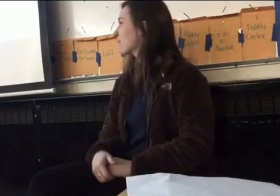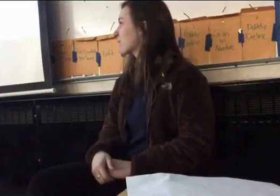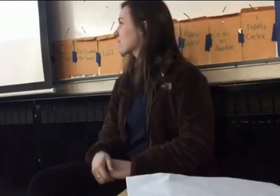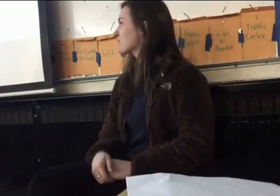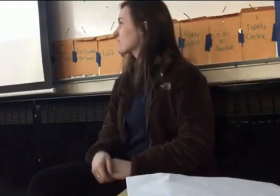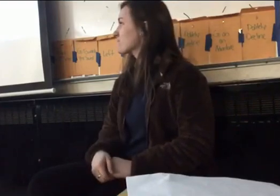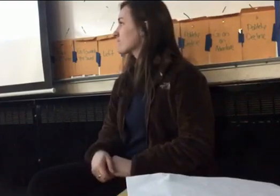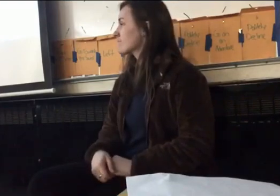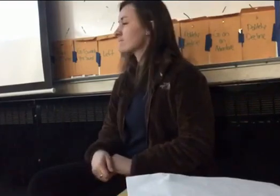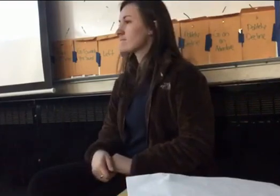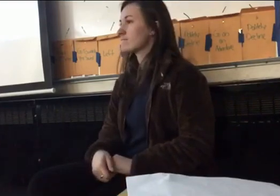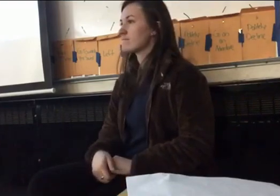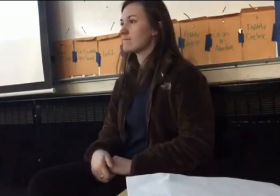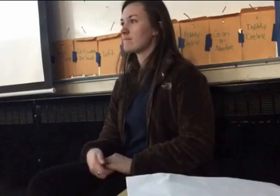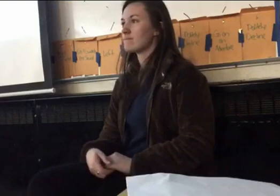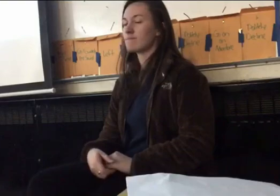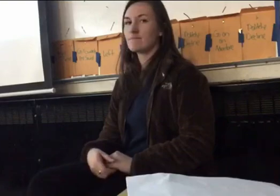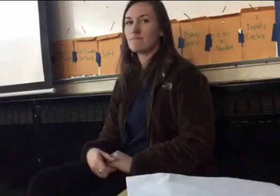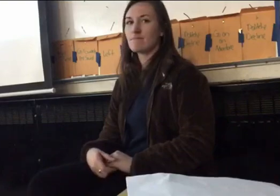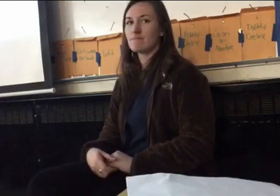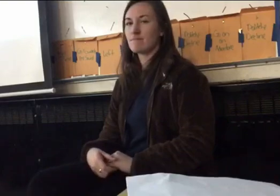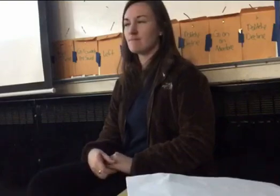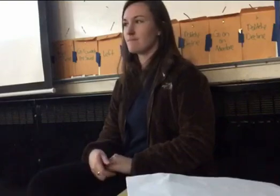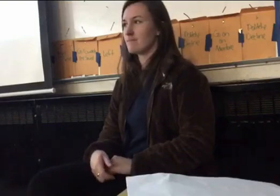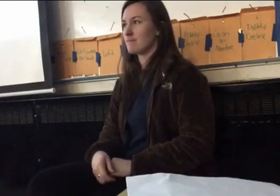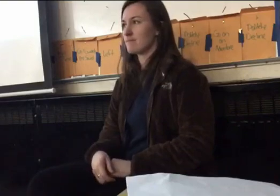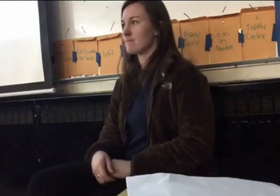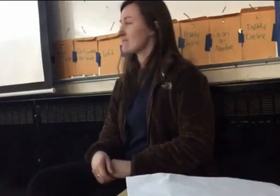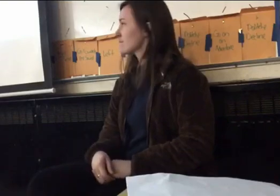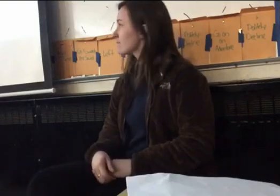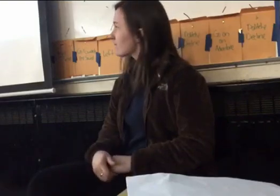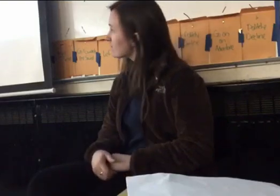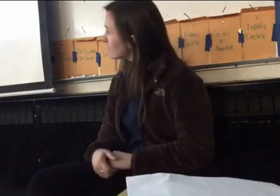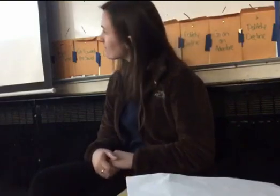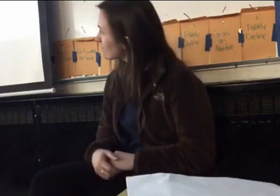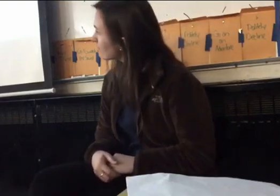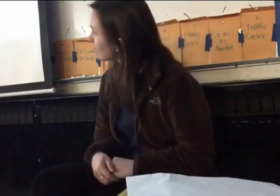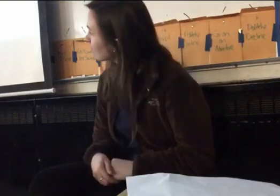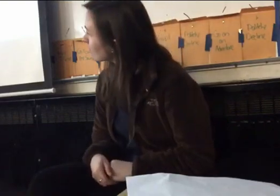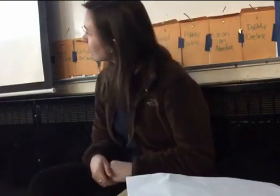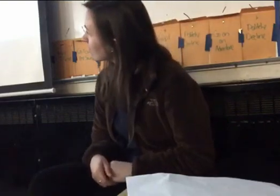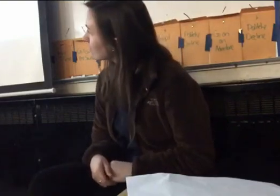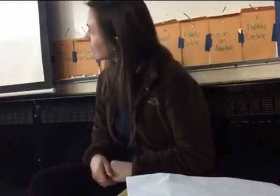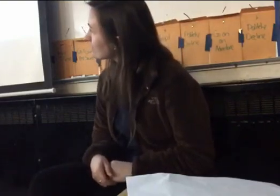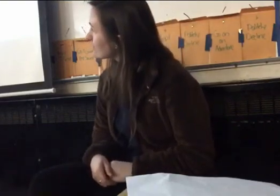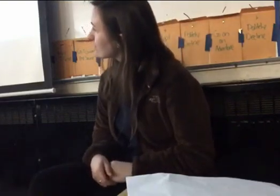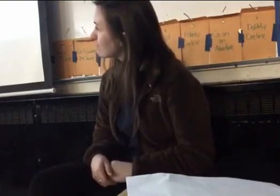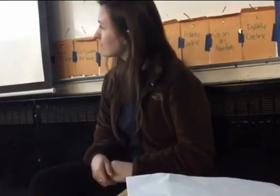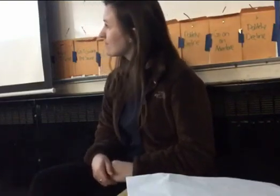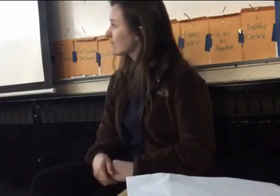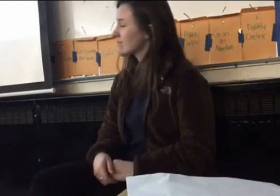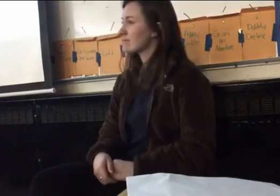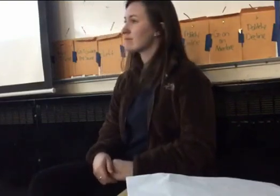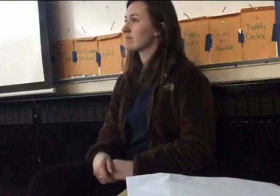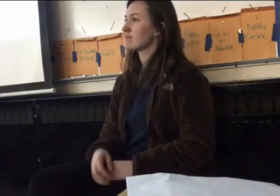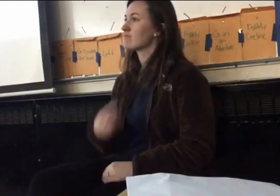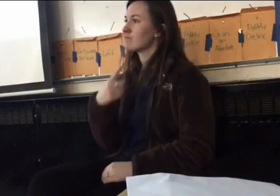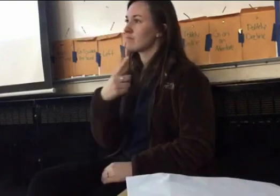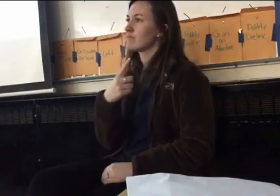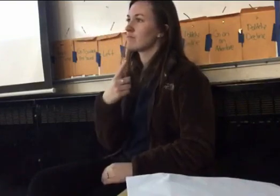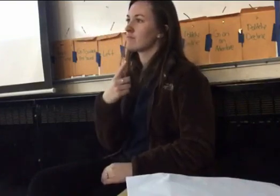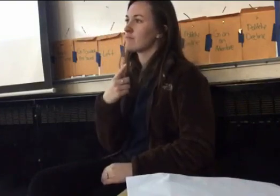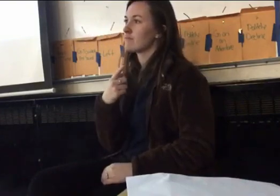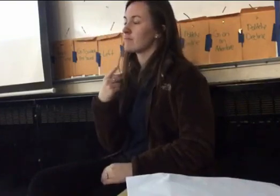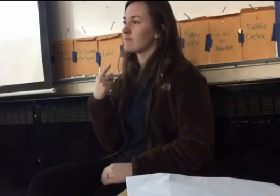Do you say, is it the ocean? Because this sure looks like water to me. Whoever said he